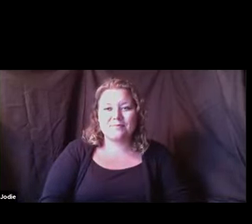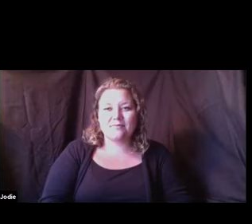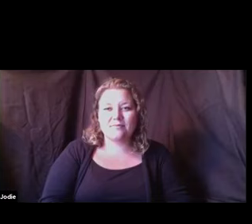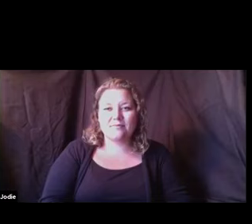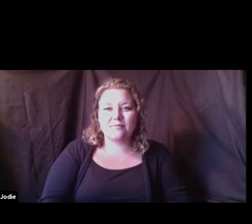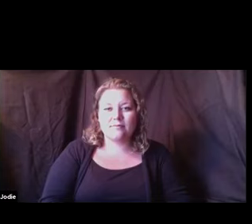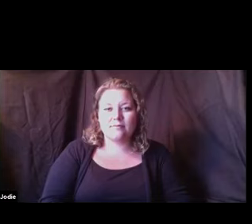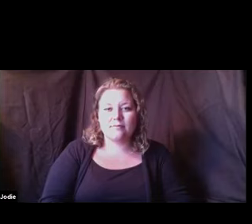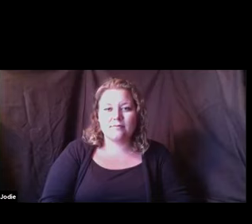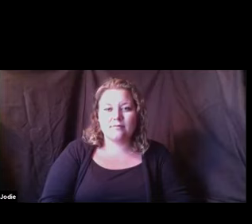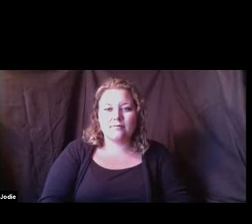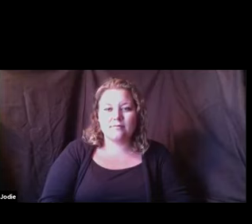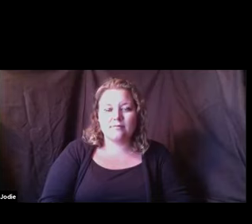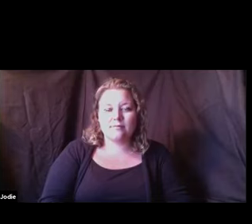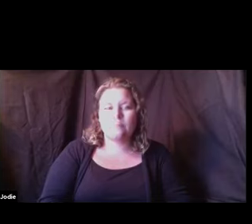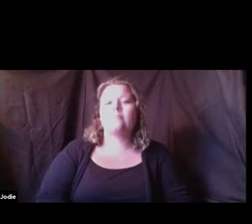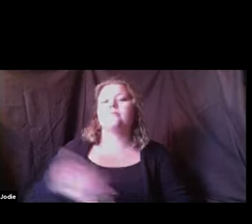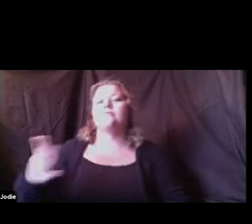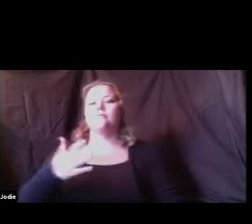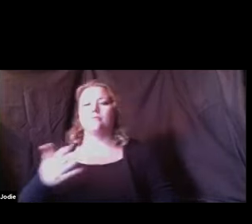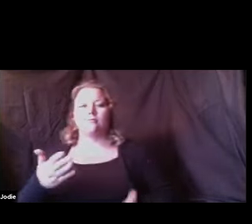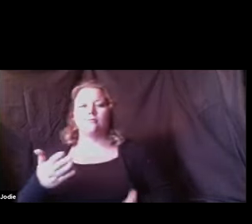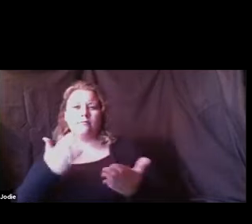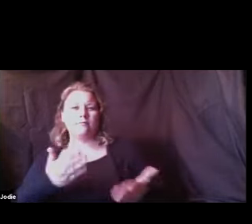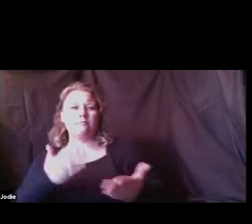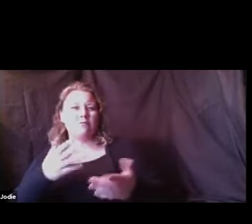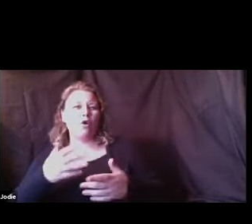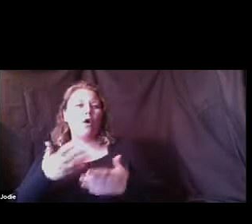What's your guidance for garage sales?